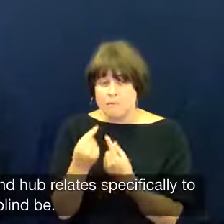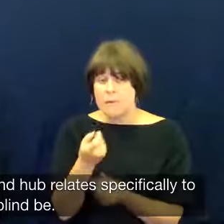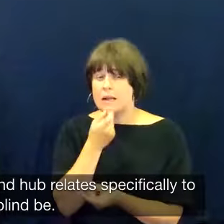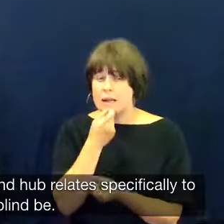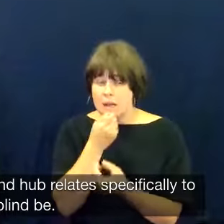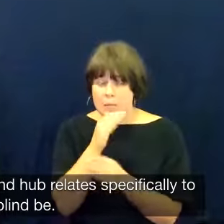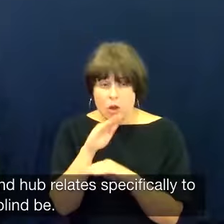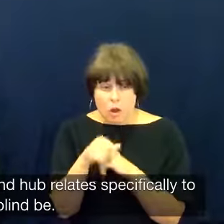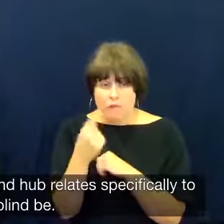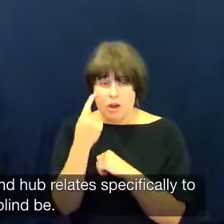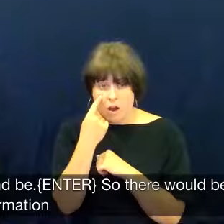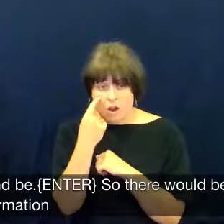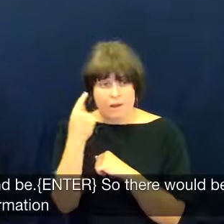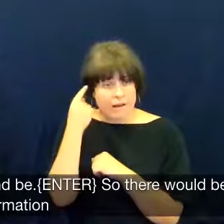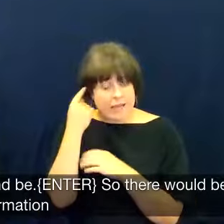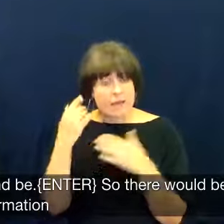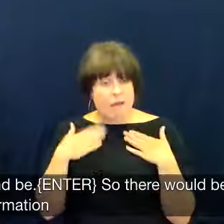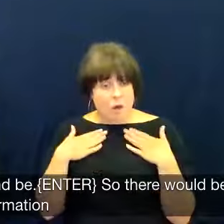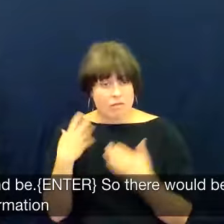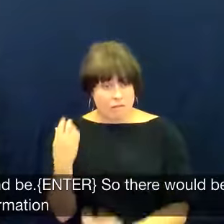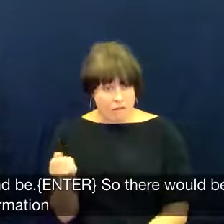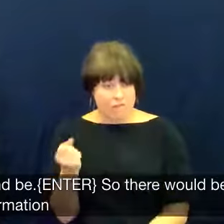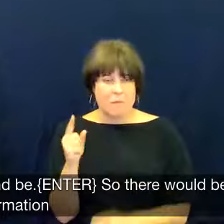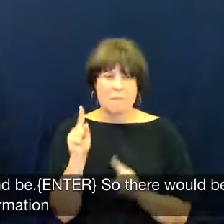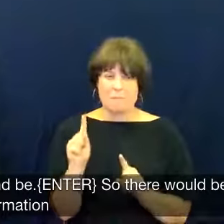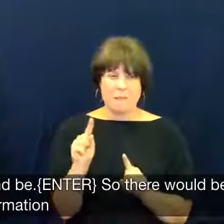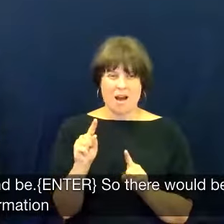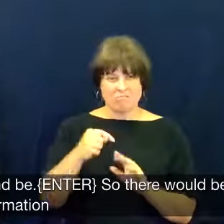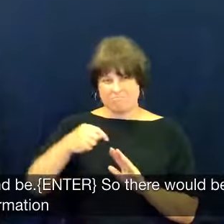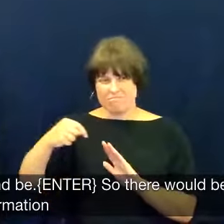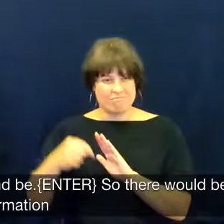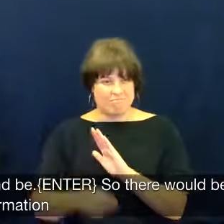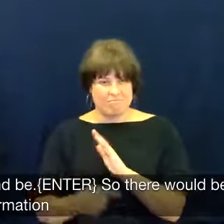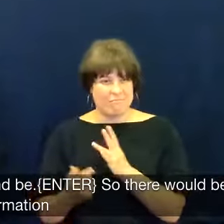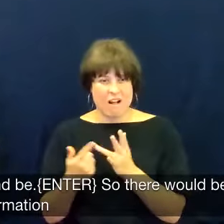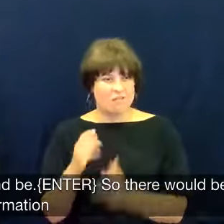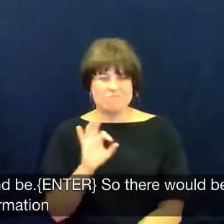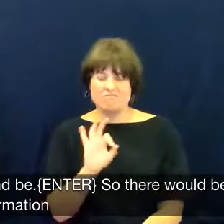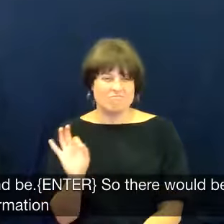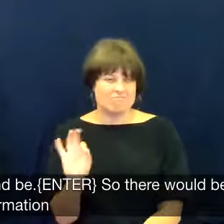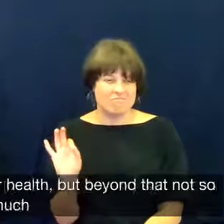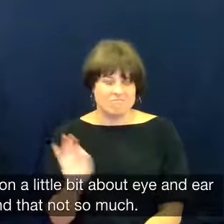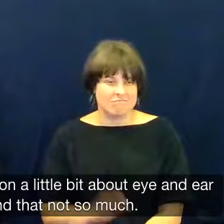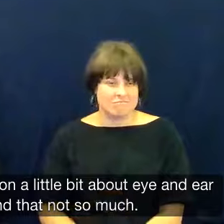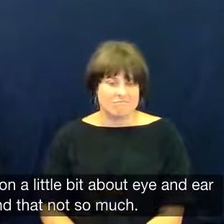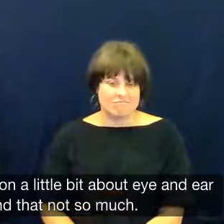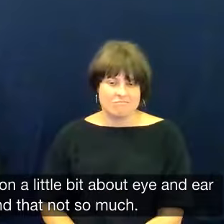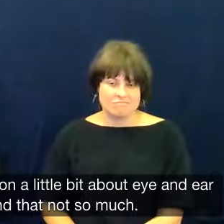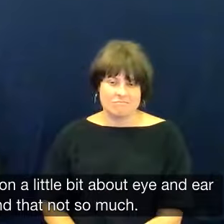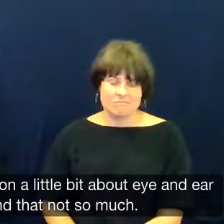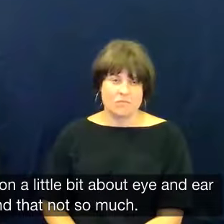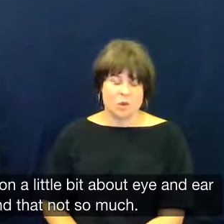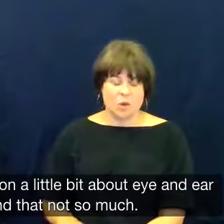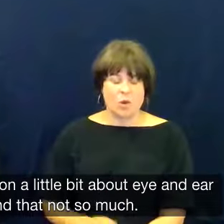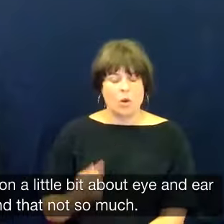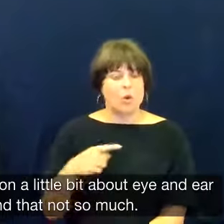bit about eye and ear health, but beyond that, not so much. I guess it's something we would direct you